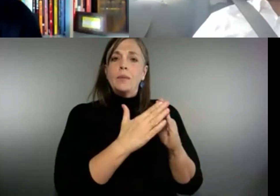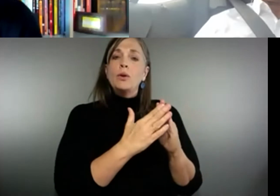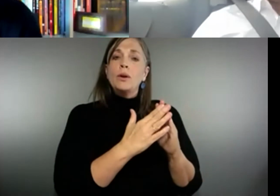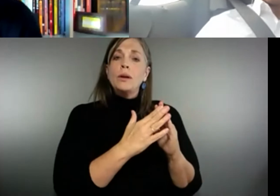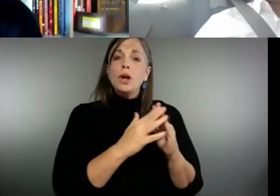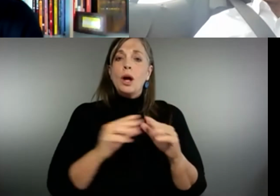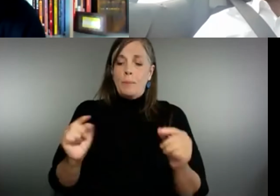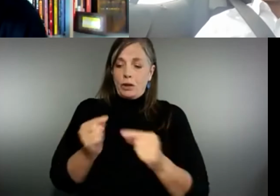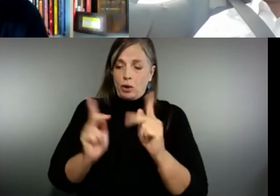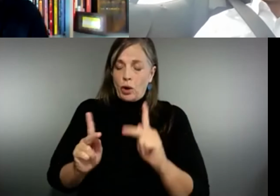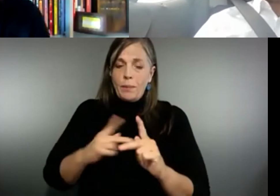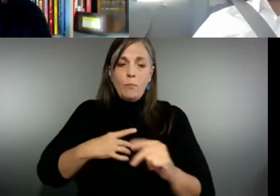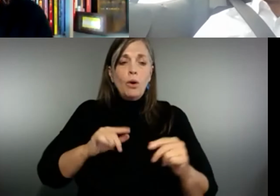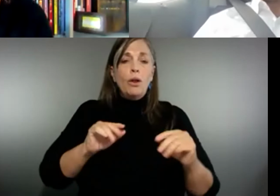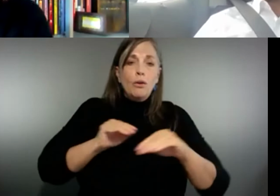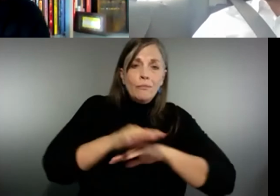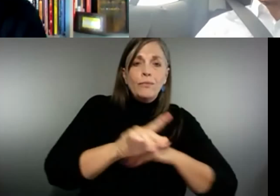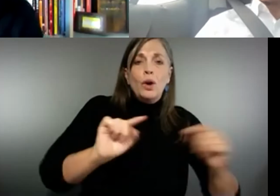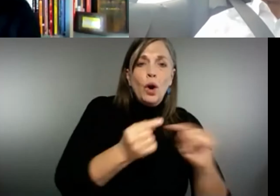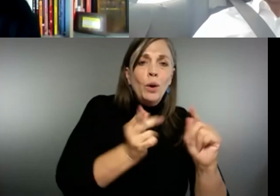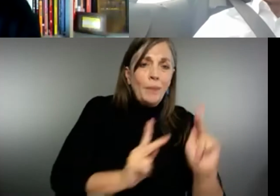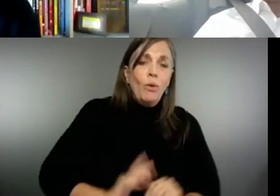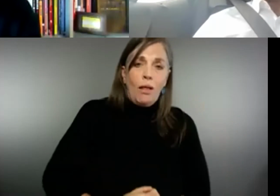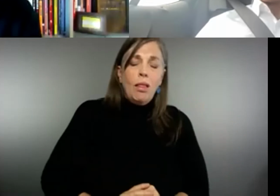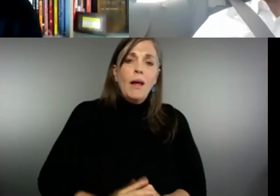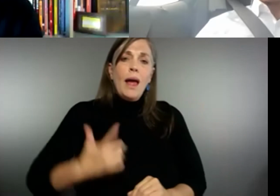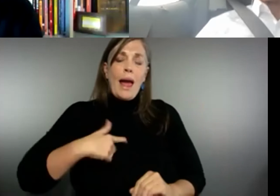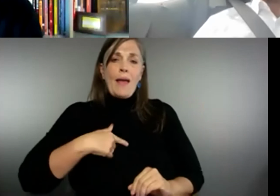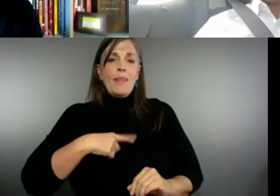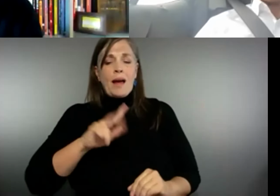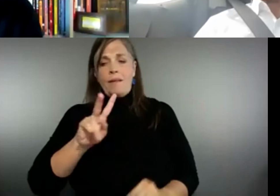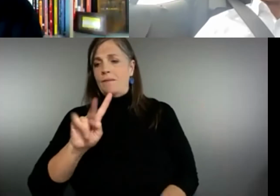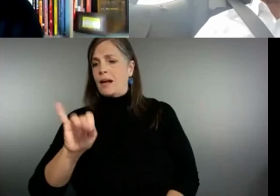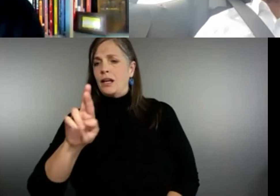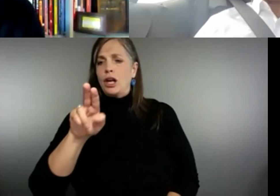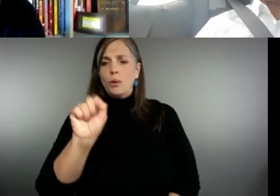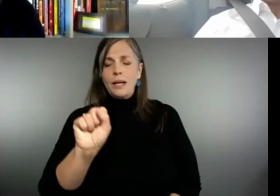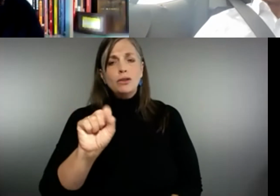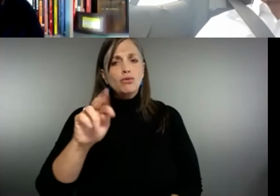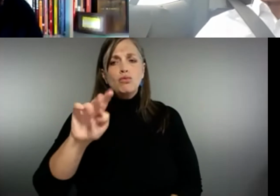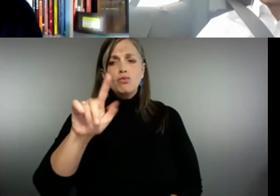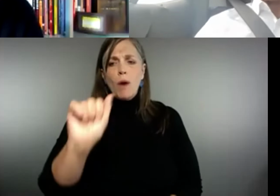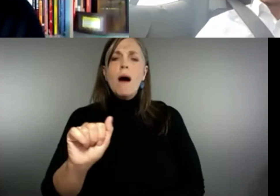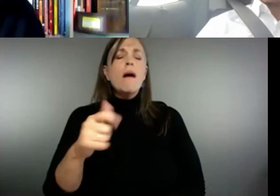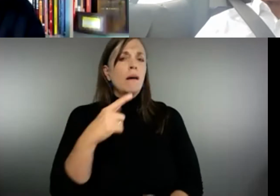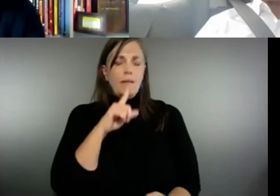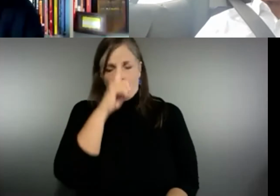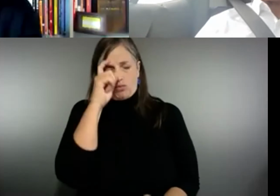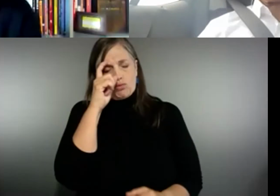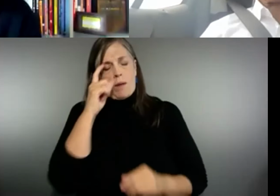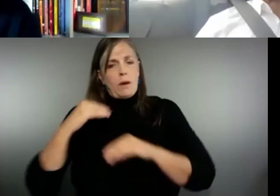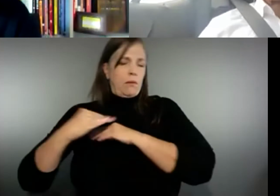is real and if we're not given the right financial assistance we're going to continue to see that vicarious trauma grow even further